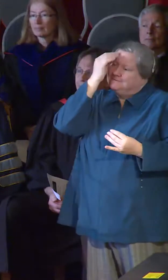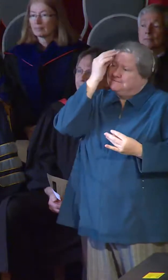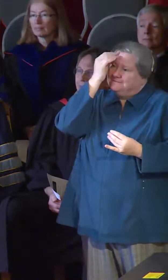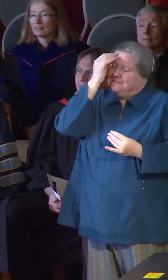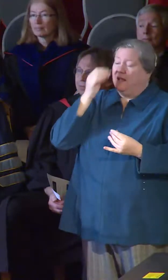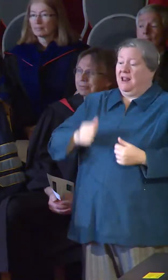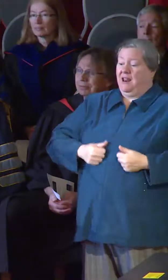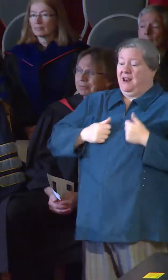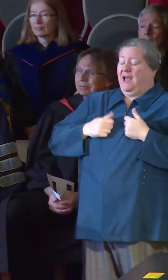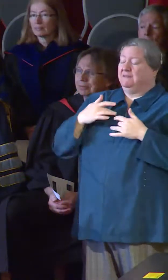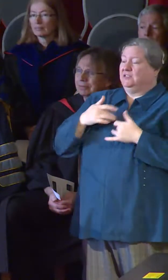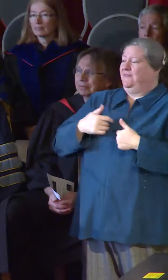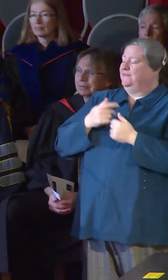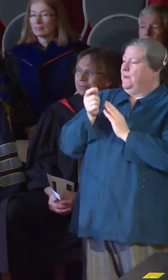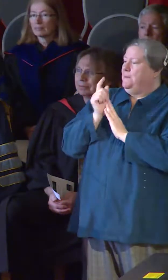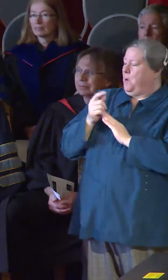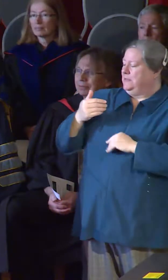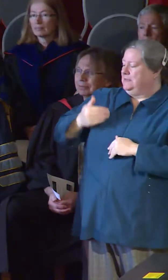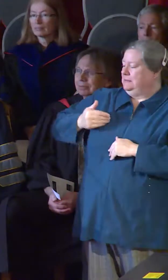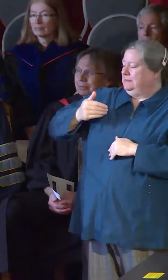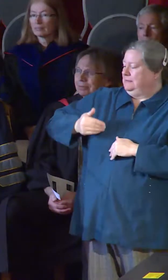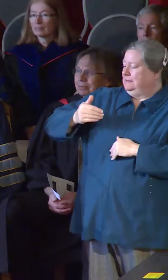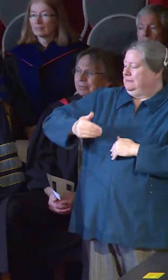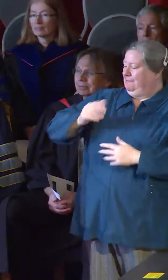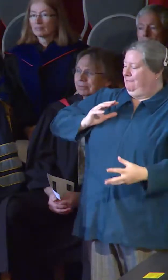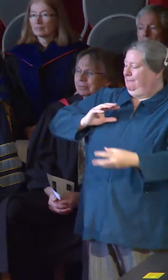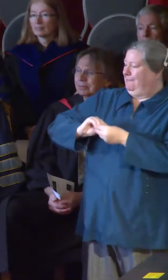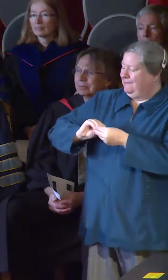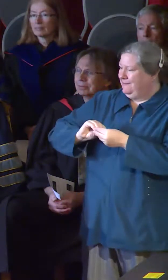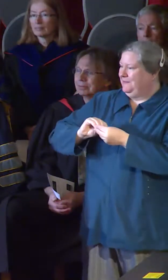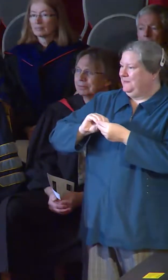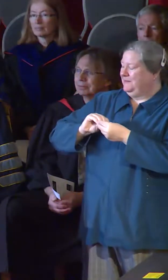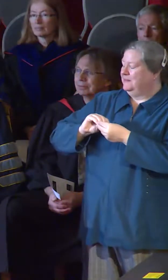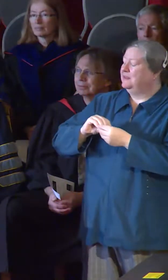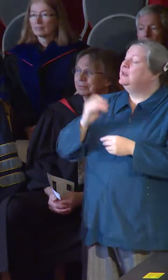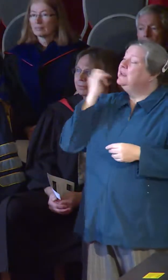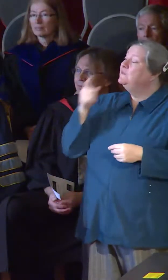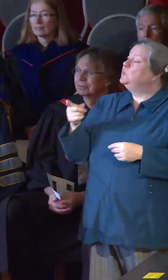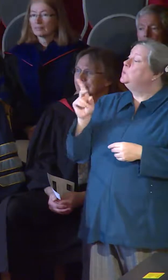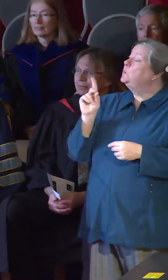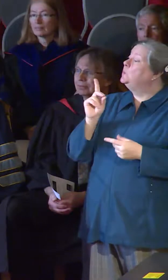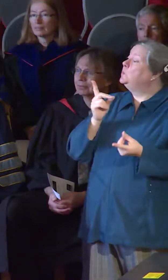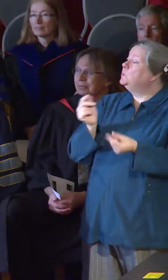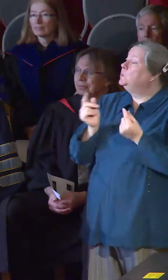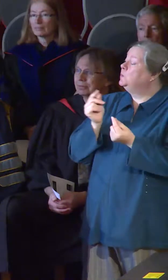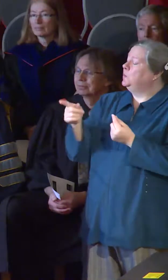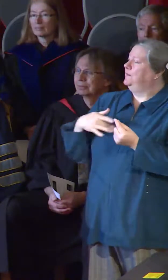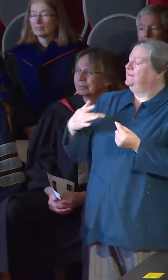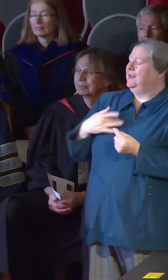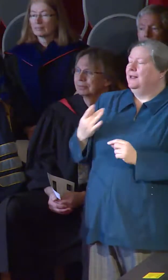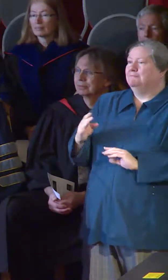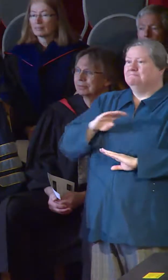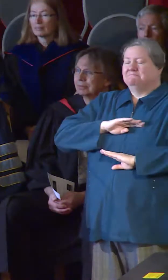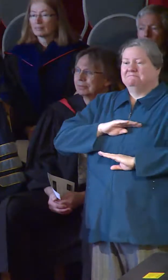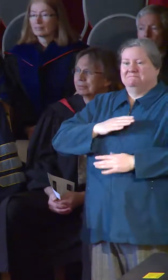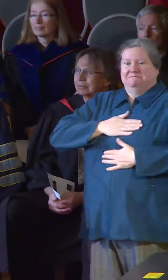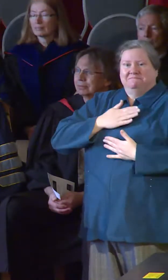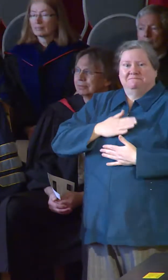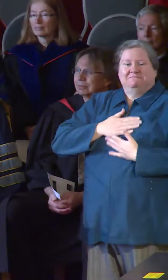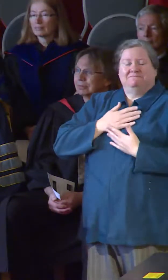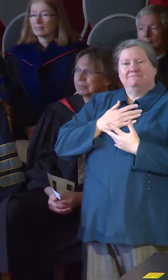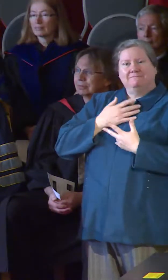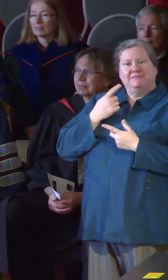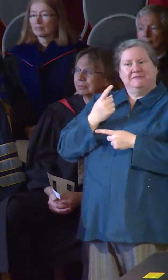moments. If you're doing what feels right for you, that make things that make you happy, that give